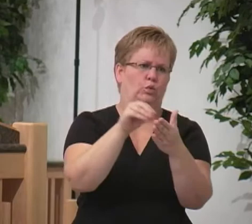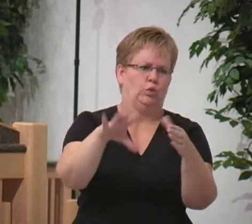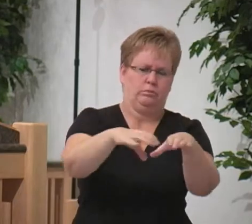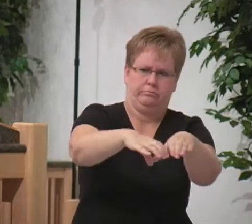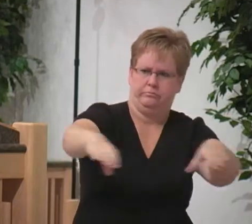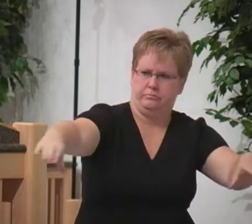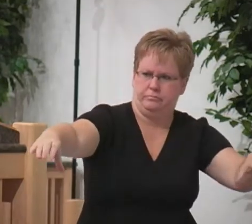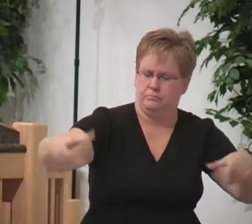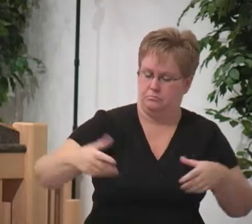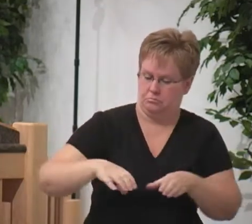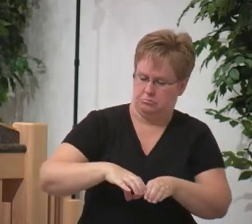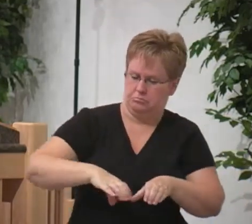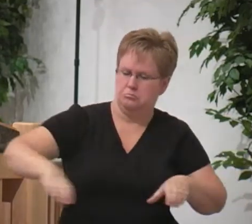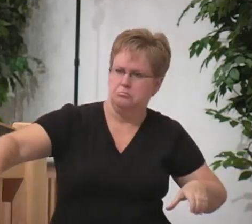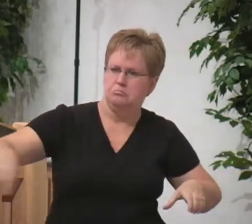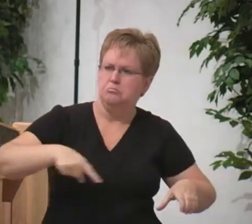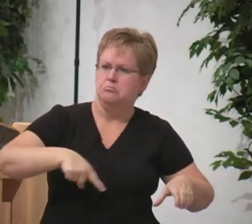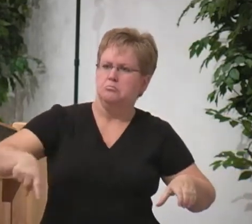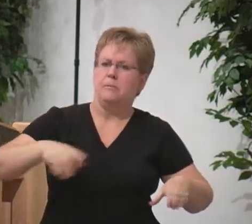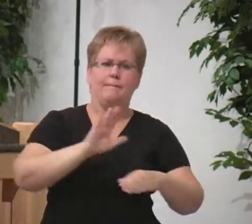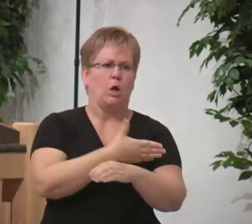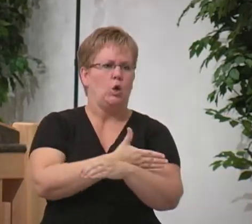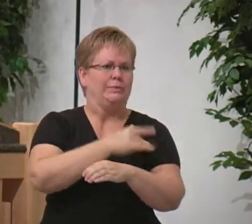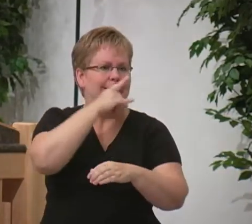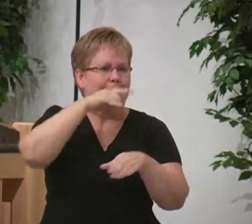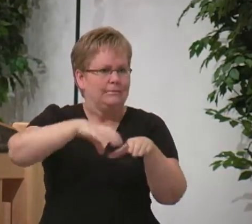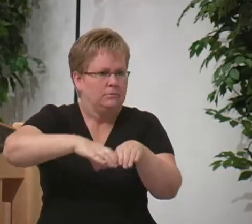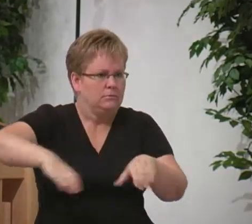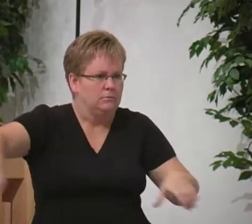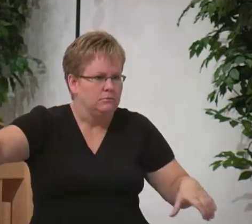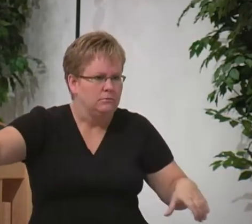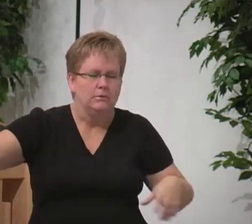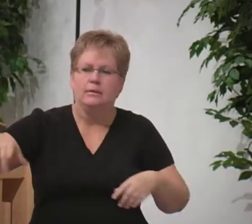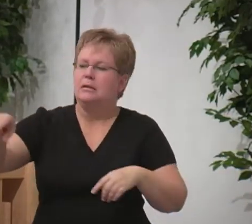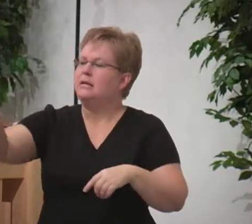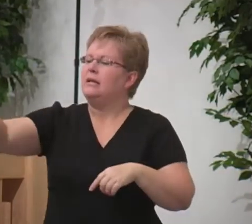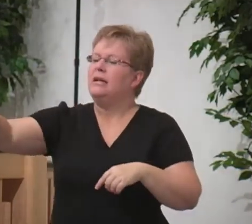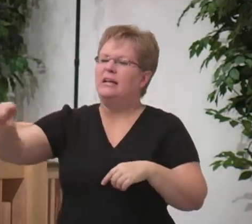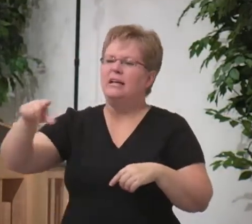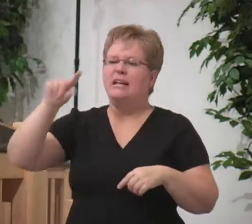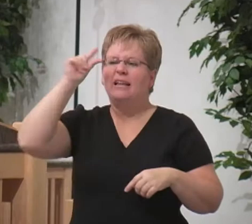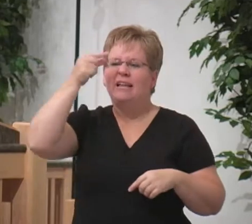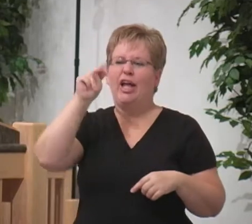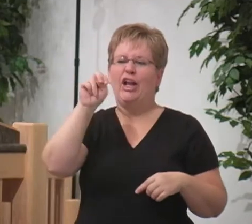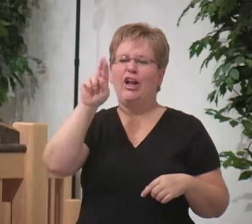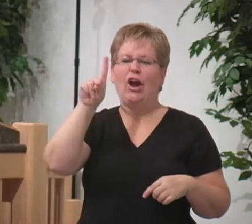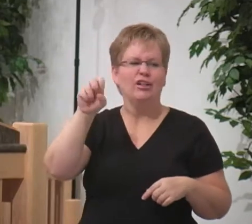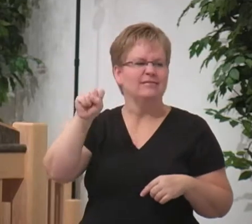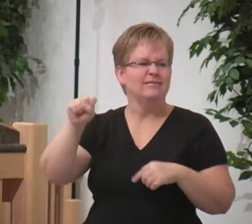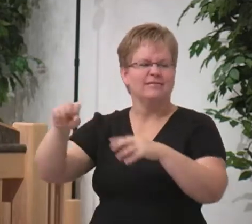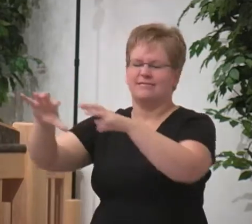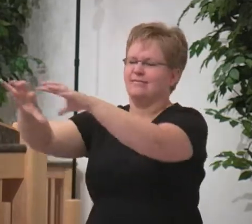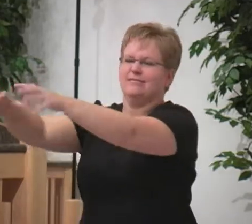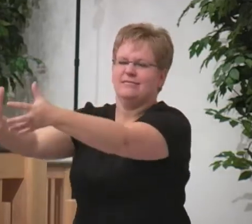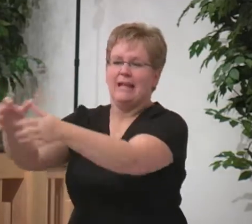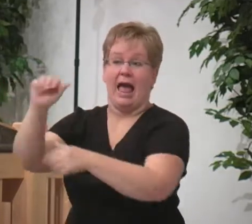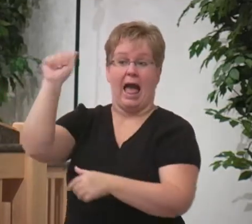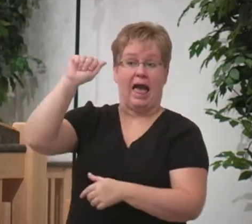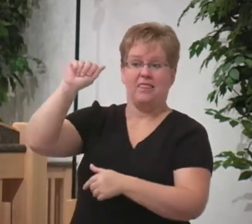here, and kids that really like music over here, and kids that are kind of geeky or nerdy over here, and then athletes over here. So in